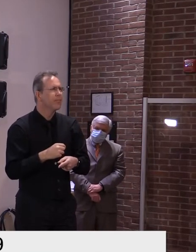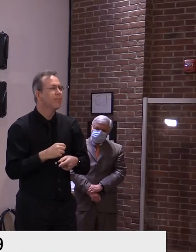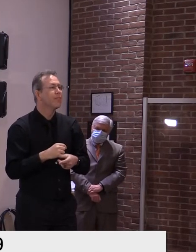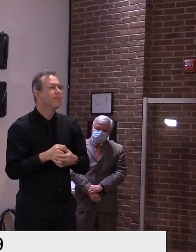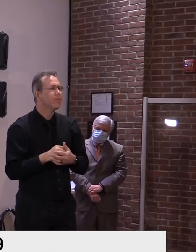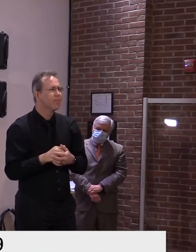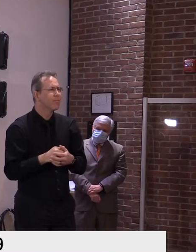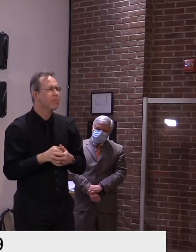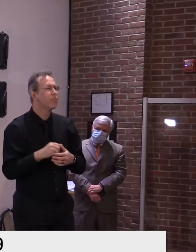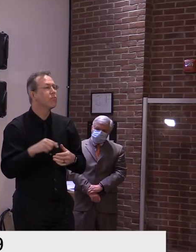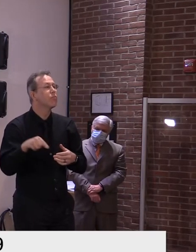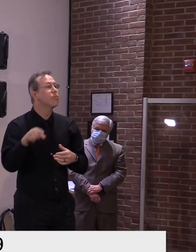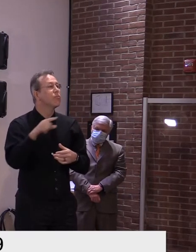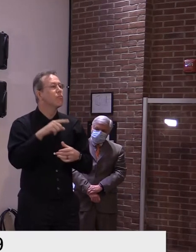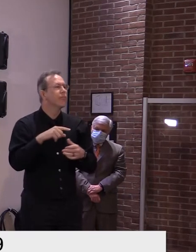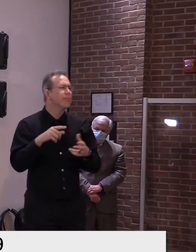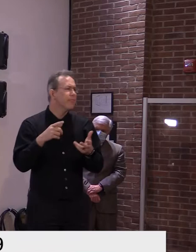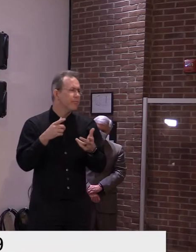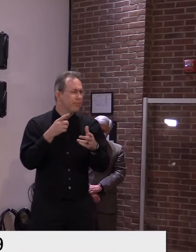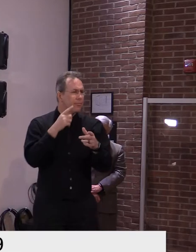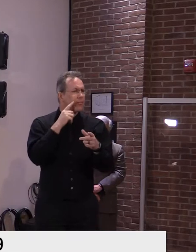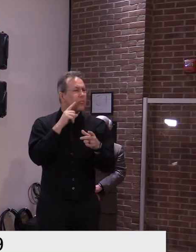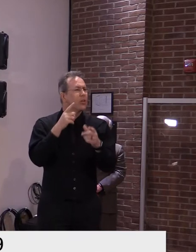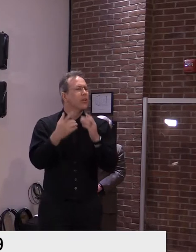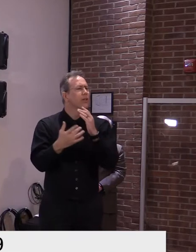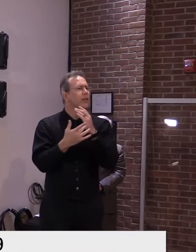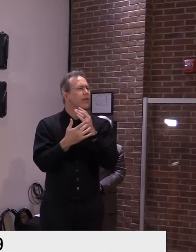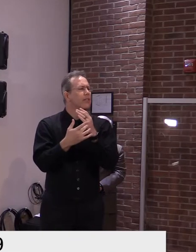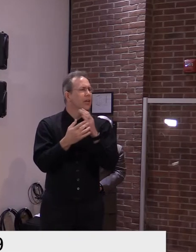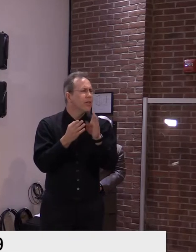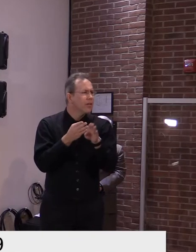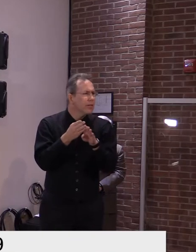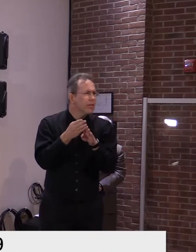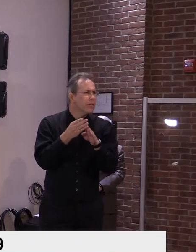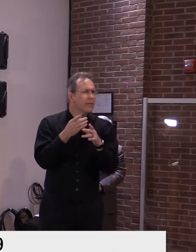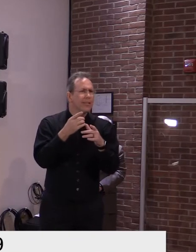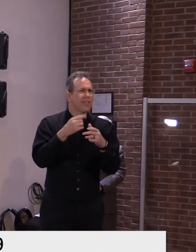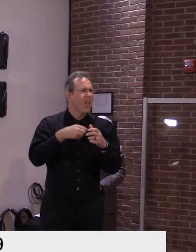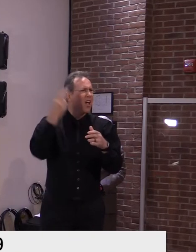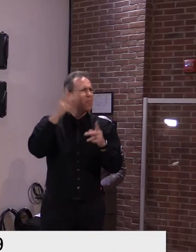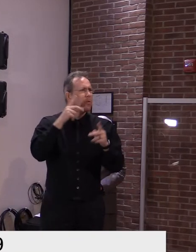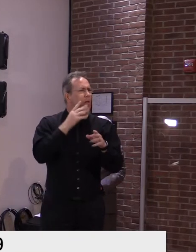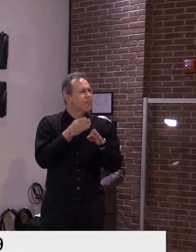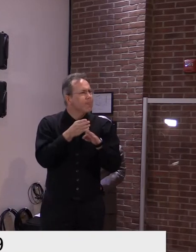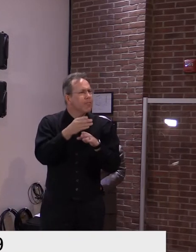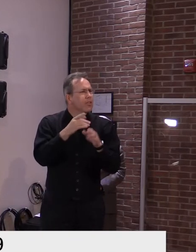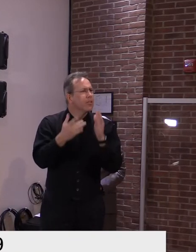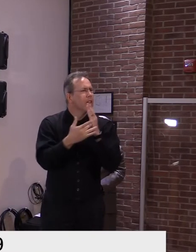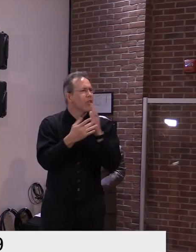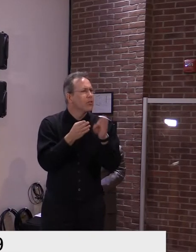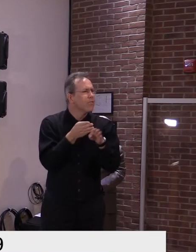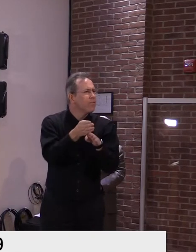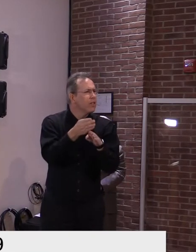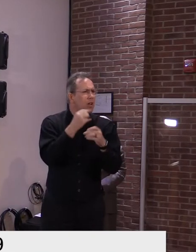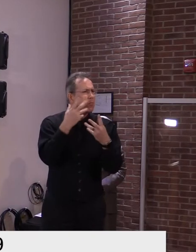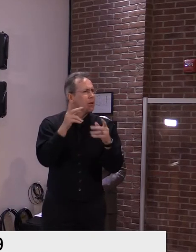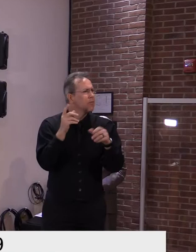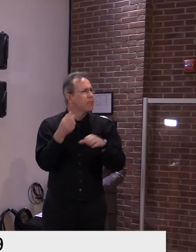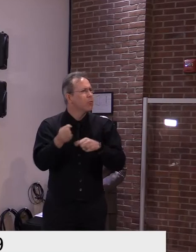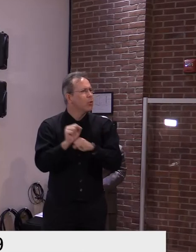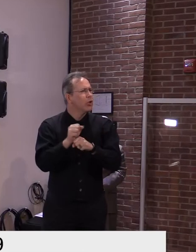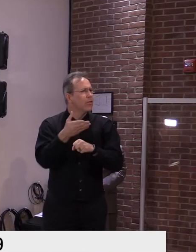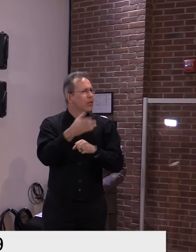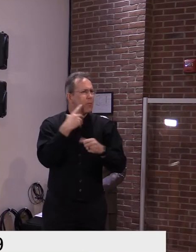remotely. The House is proposing a $150 million broadband bill. That presumably